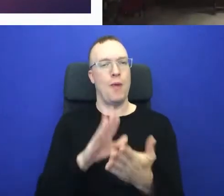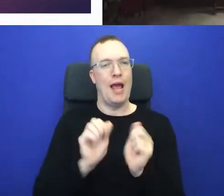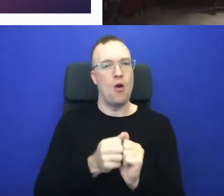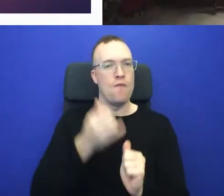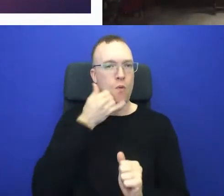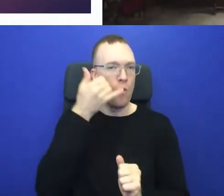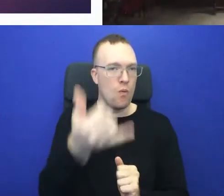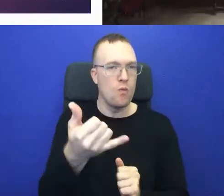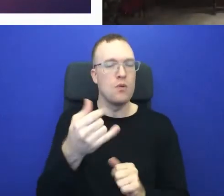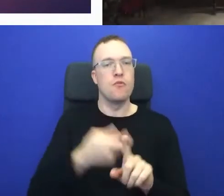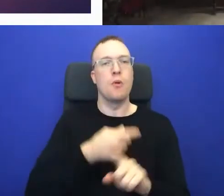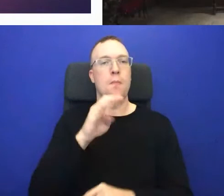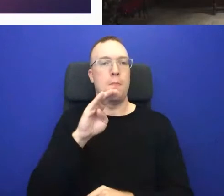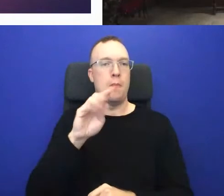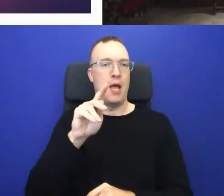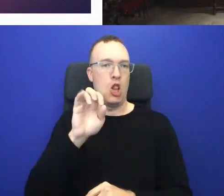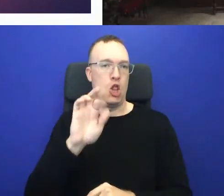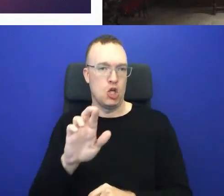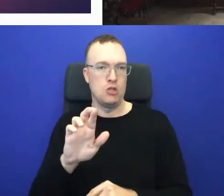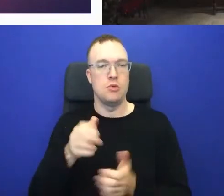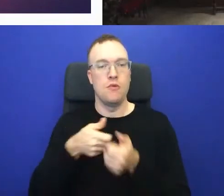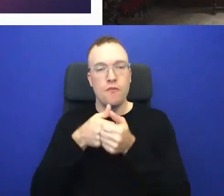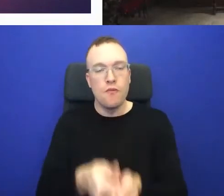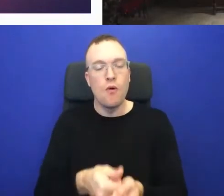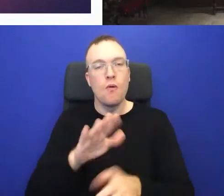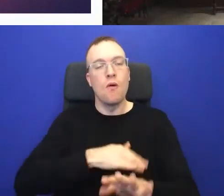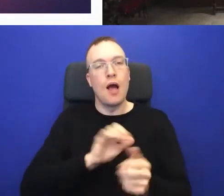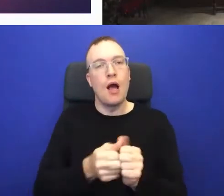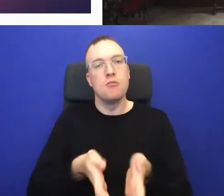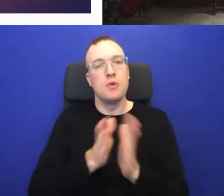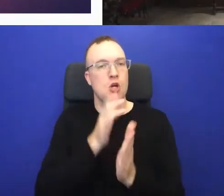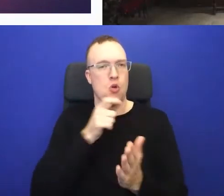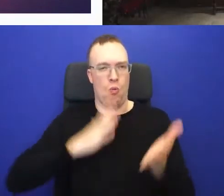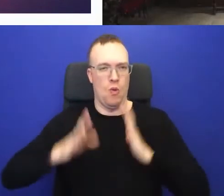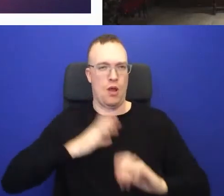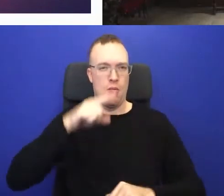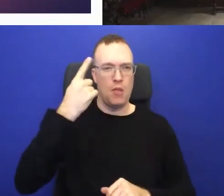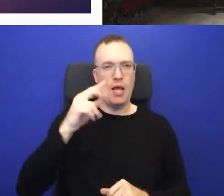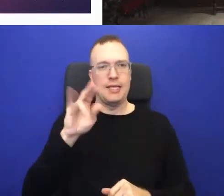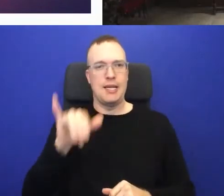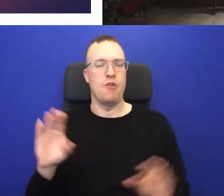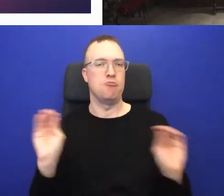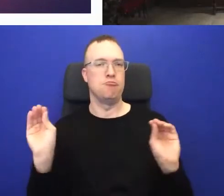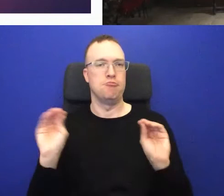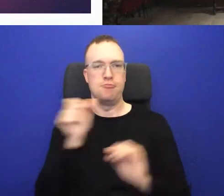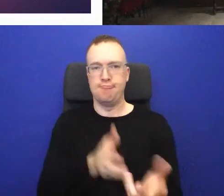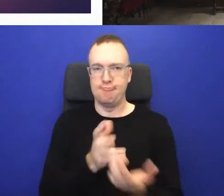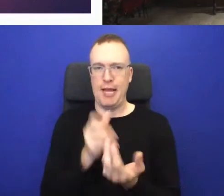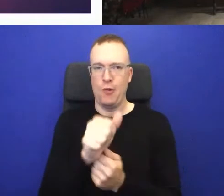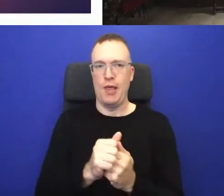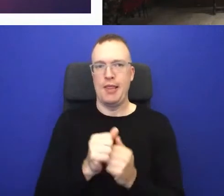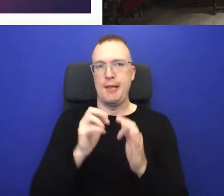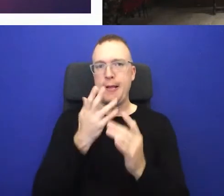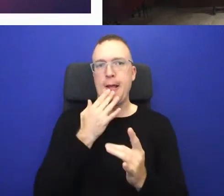butler. He followed this call by asking her not to wear black or navy as they would not blend with the colonel's cushions and